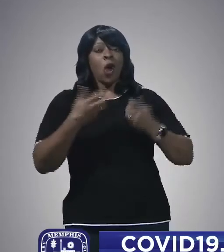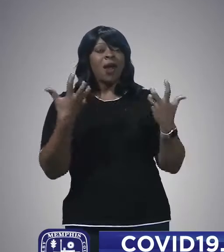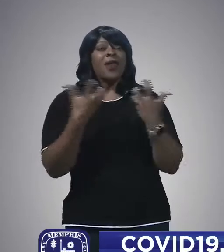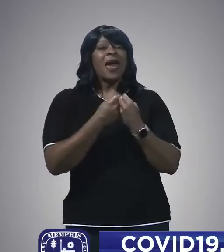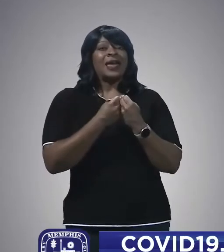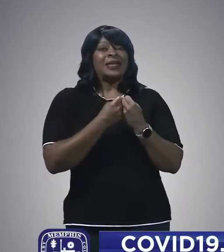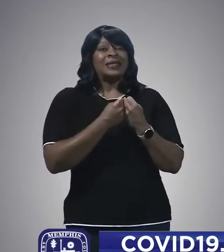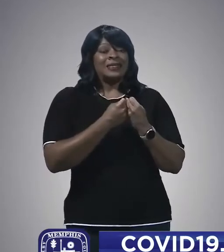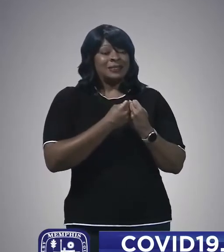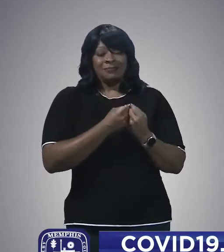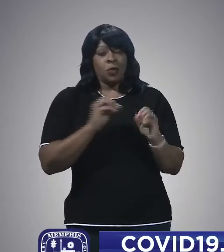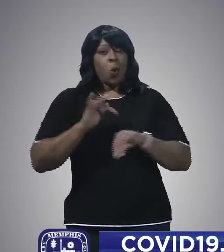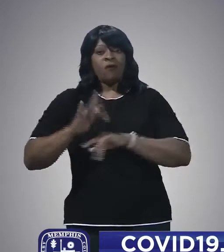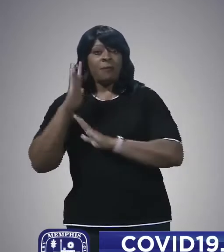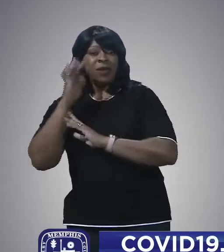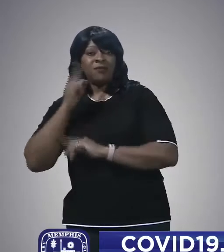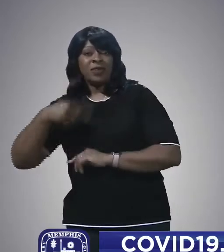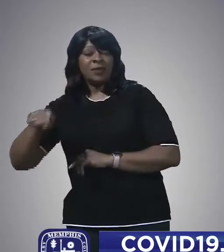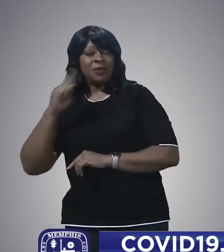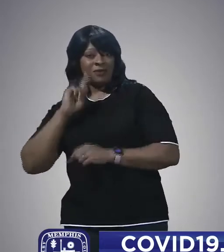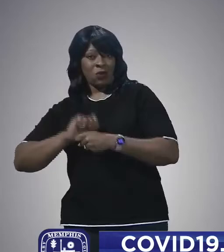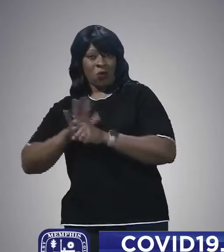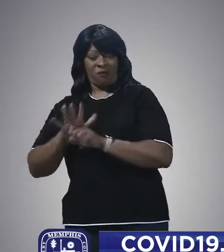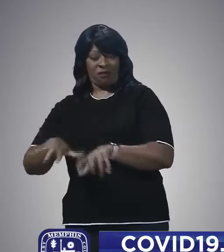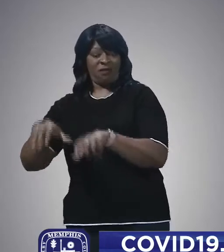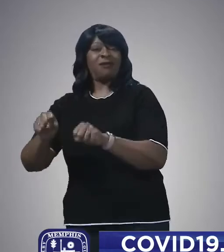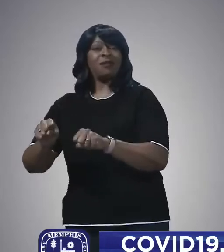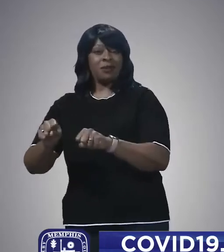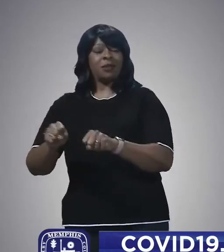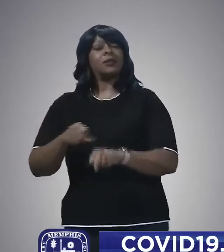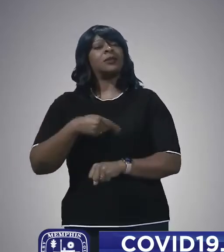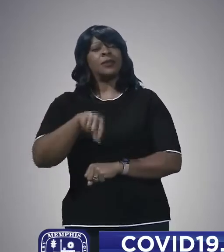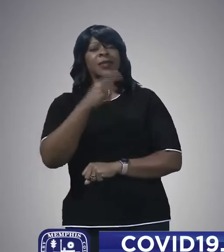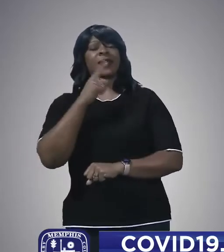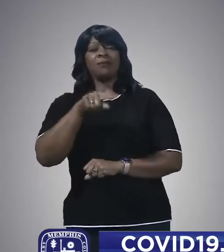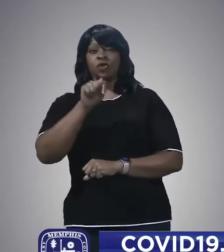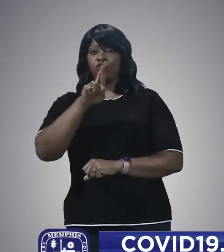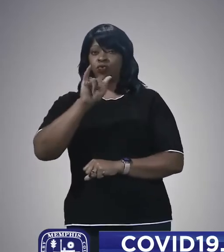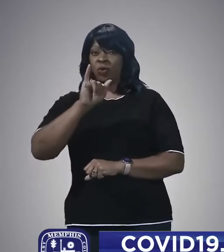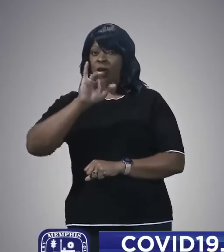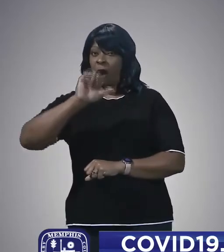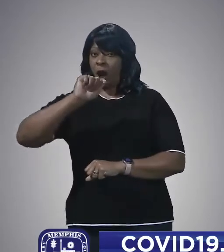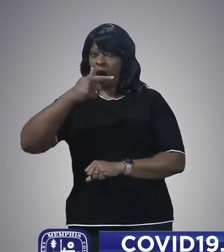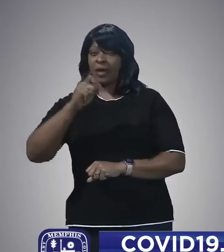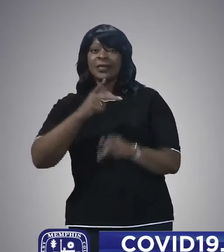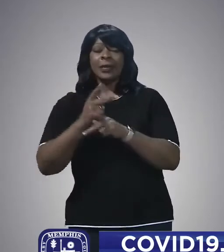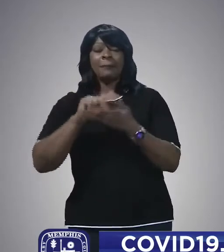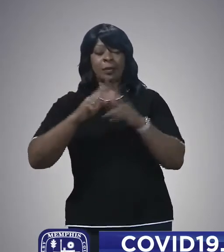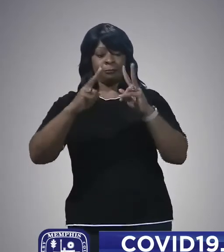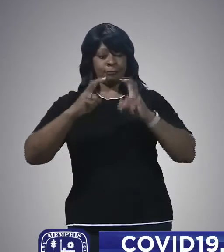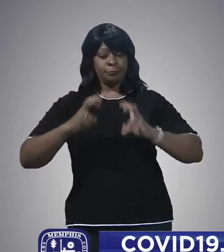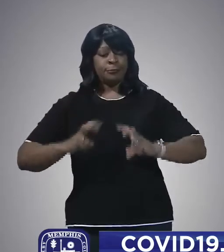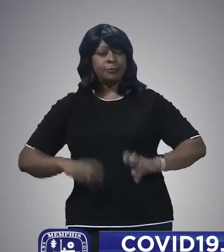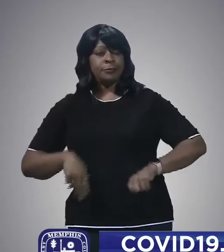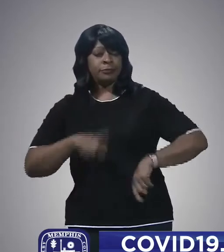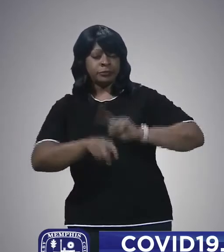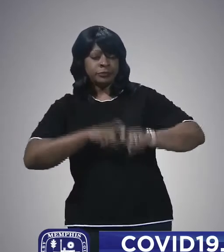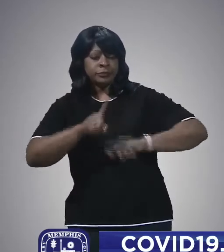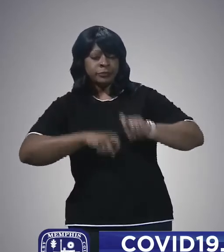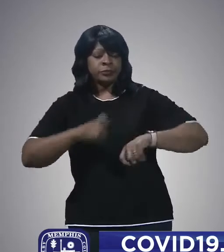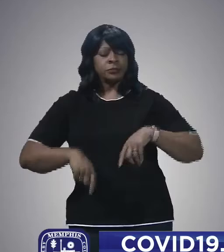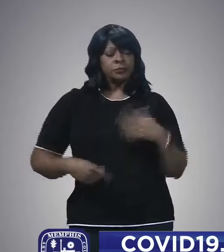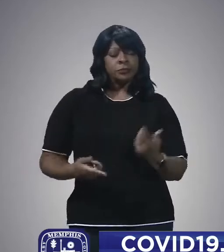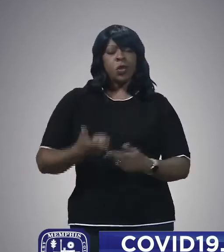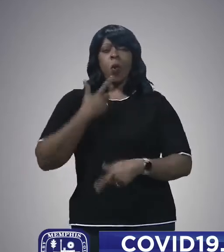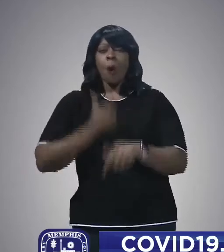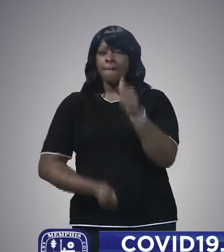accident. And when they say they're going to have to triage care, that really means they're making an assessment about who